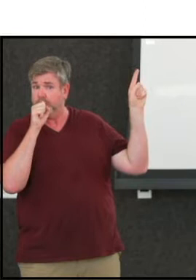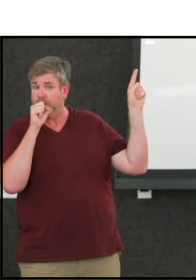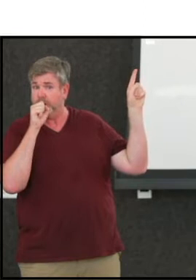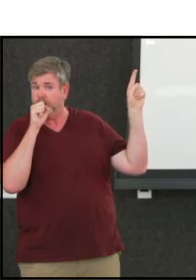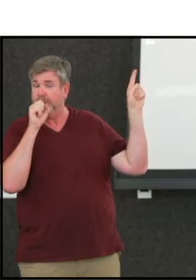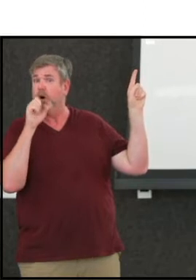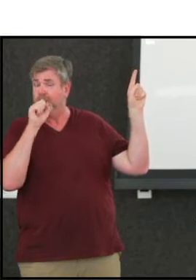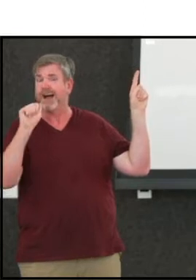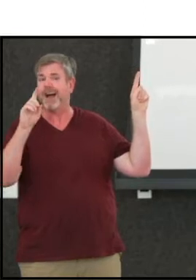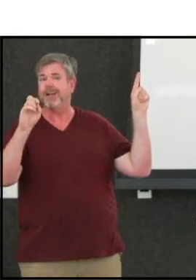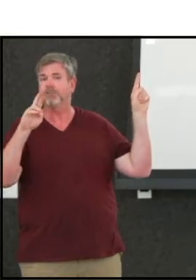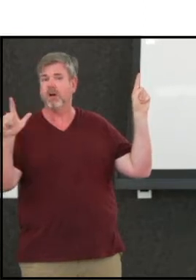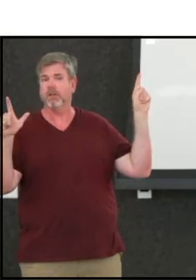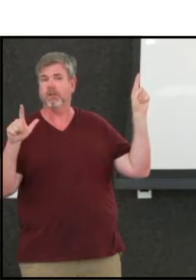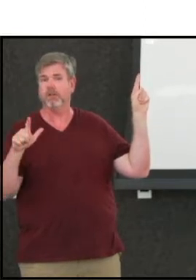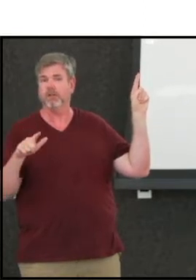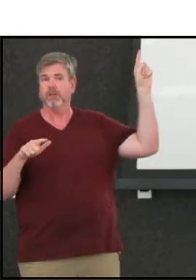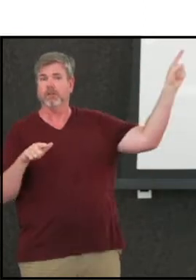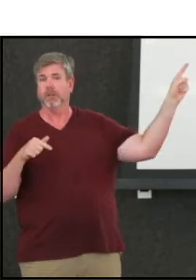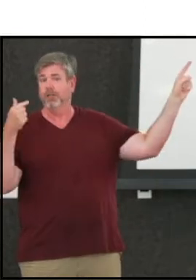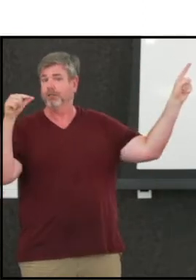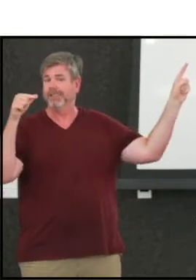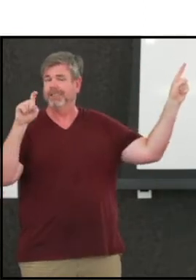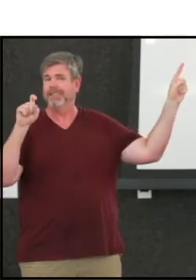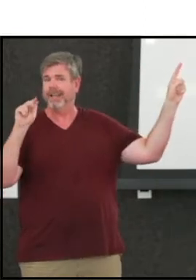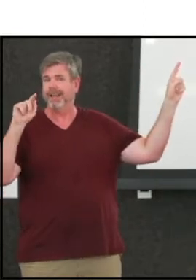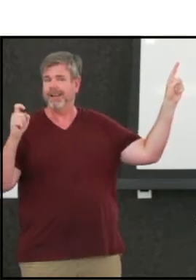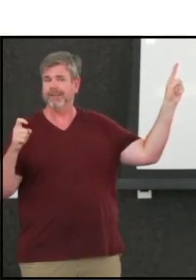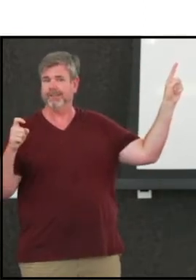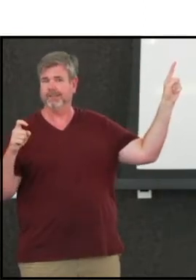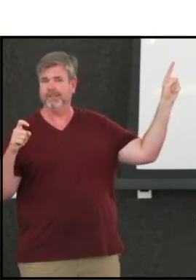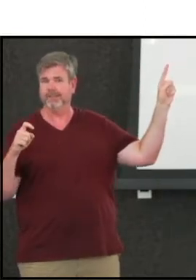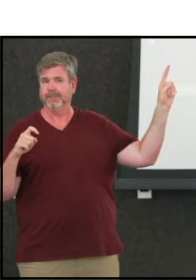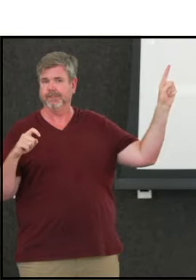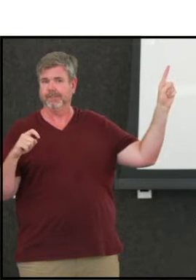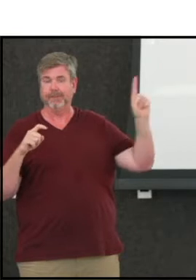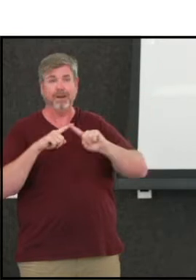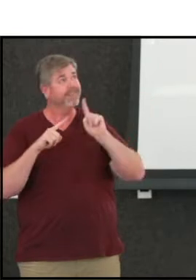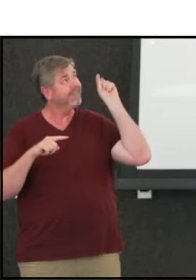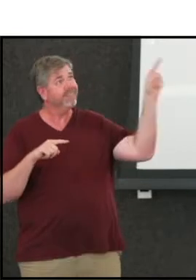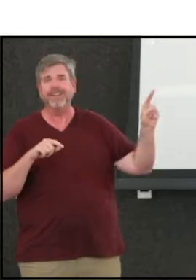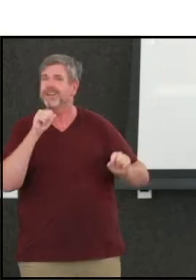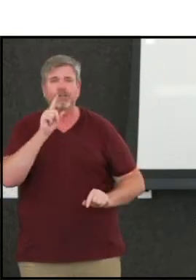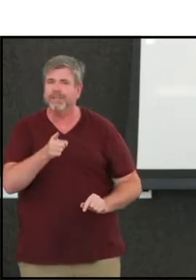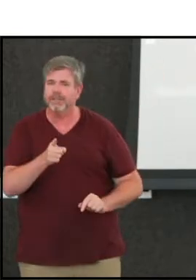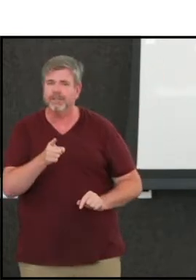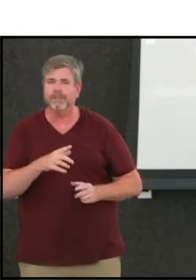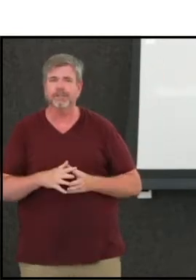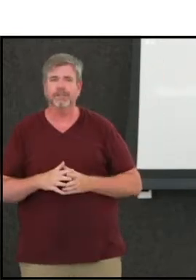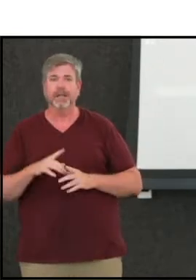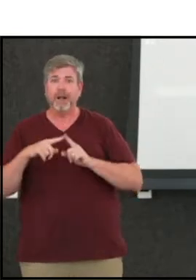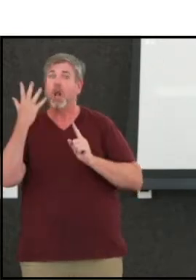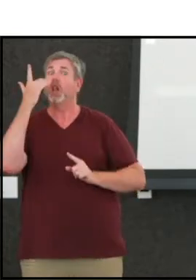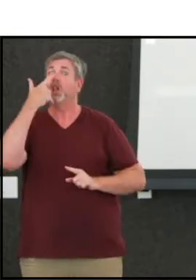can see that. The green one is Xanax. Those are some of the examples of how these Fentanyl pills looks like. It looks